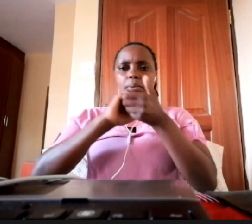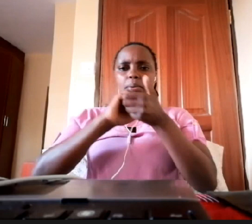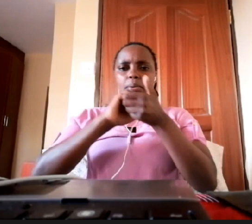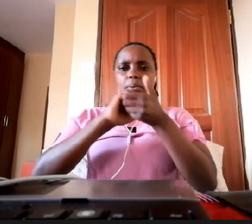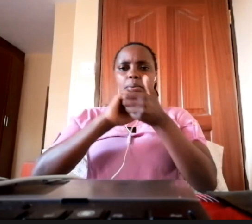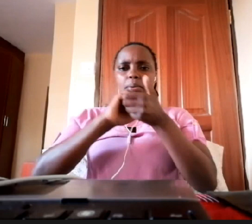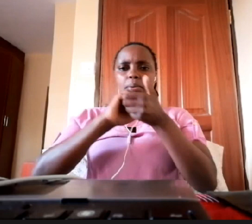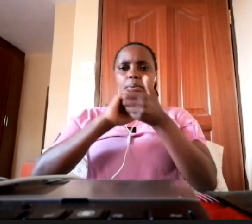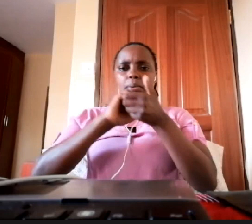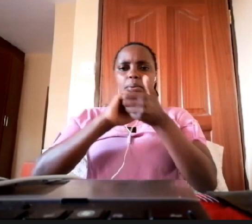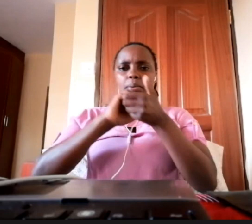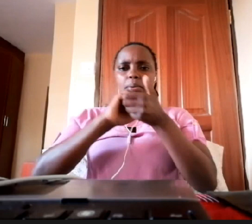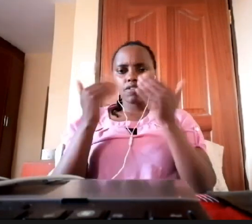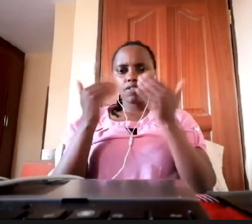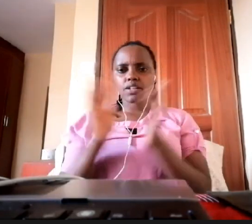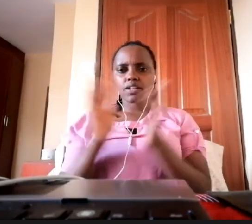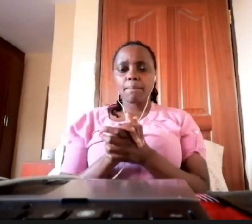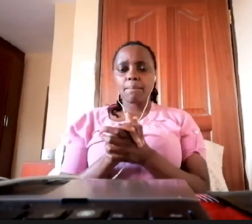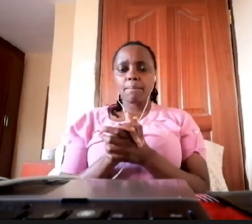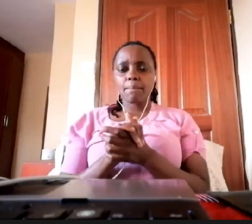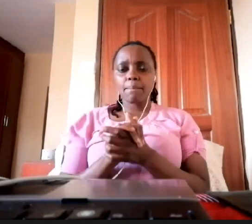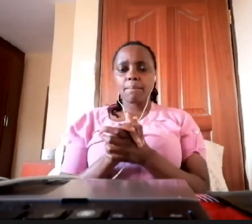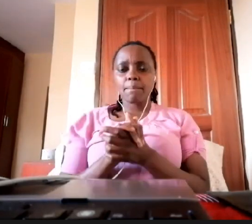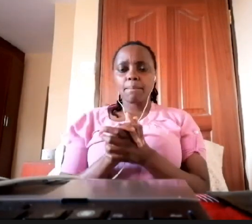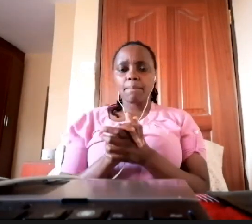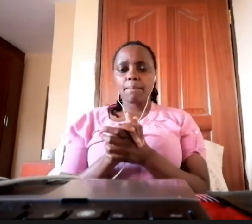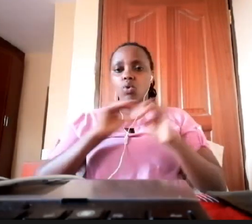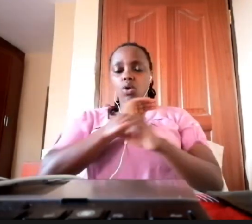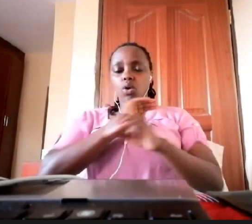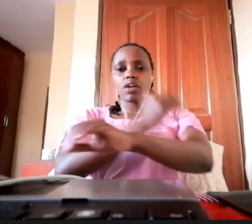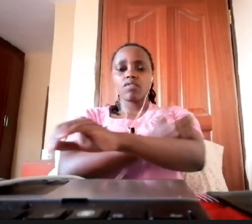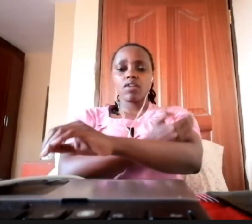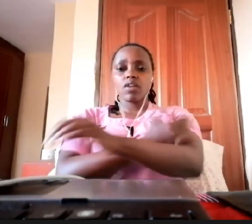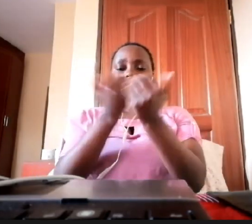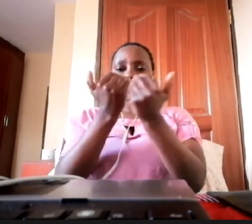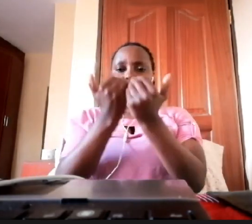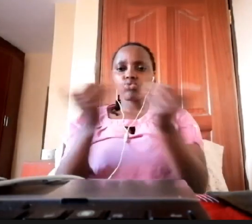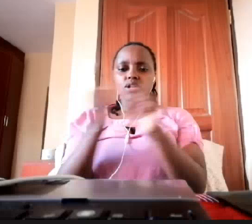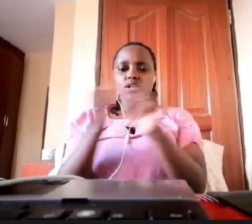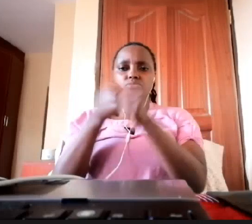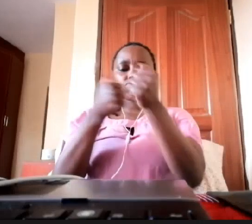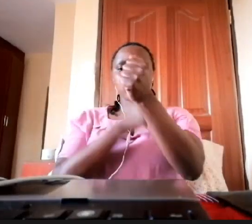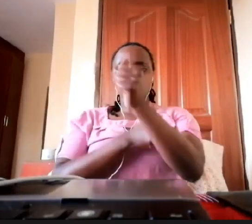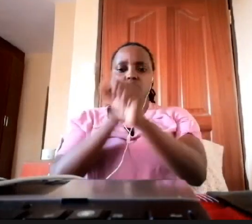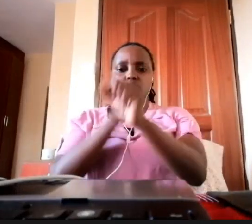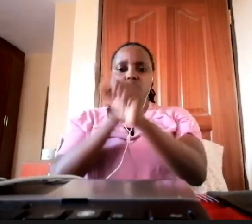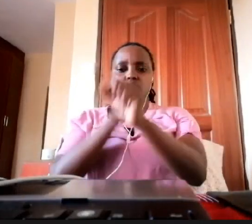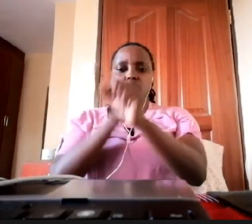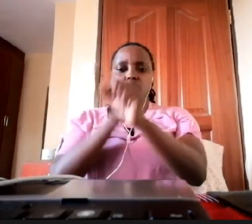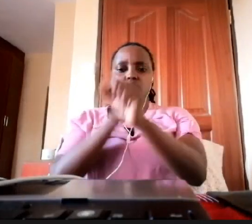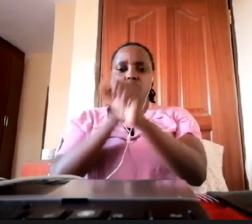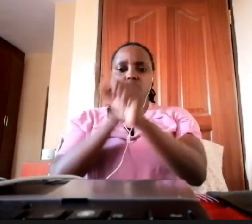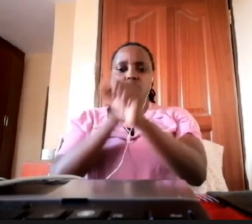were represented. Due to inadequate capacity, children couldn't be supported to do their own report,